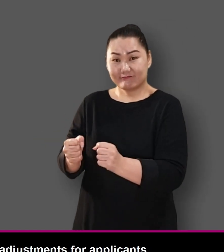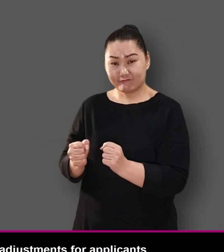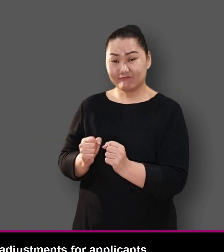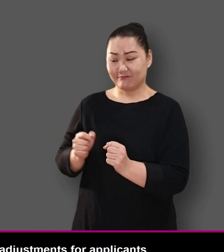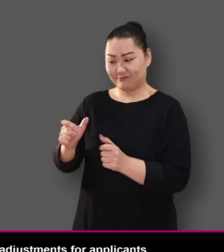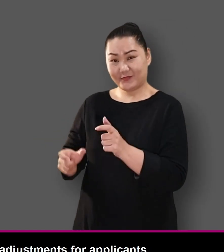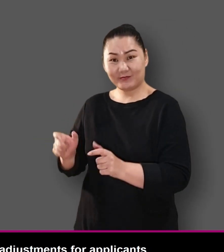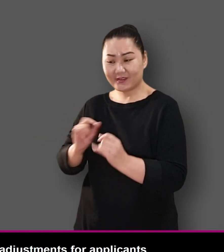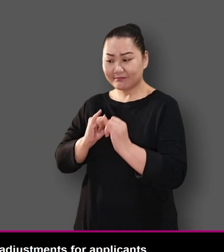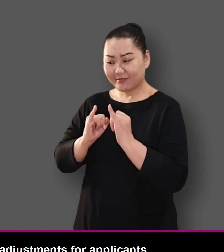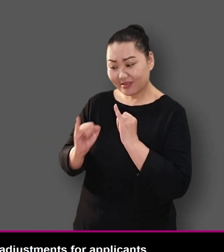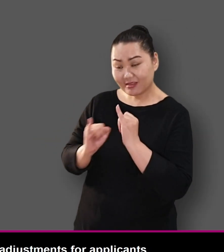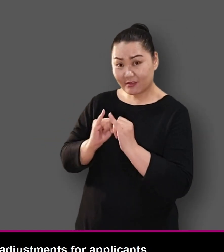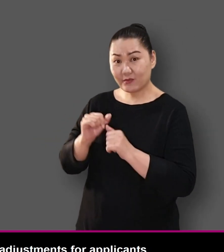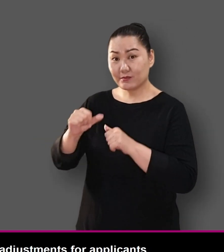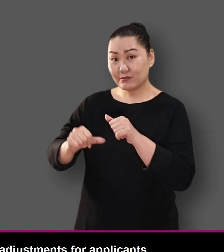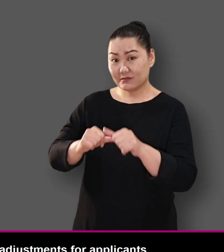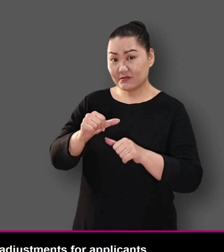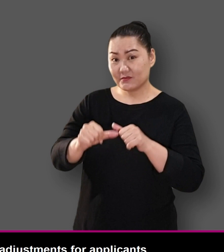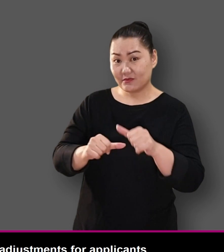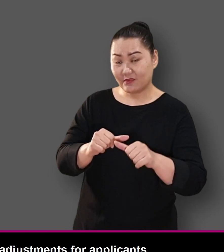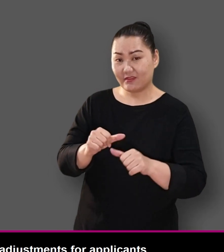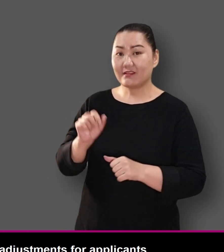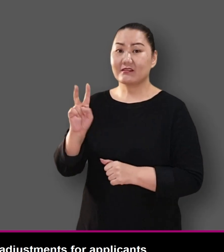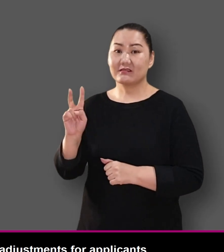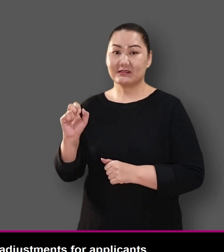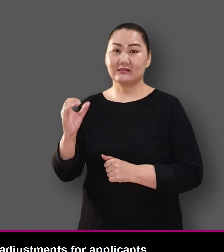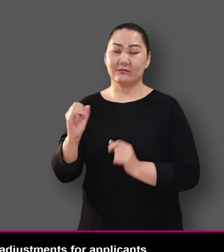We make reasonable adjustments for applicants